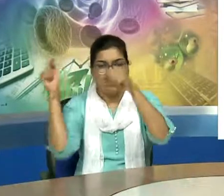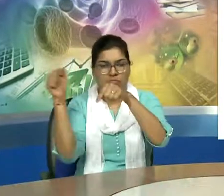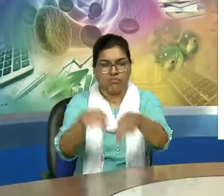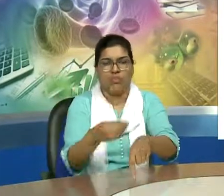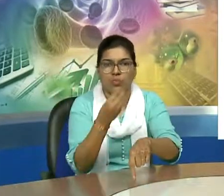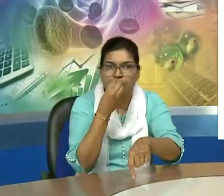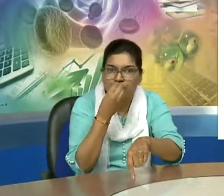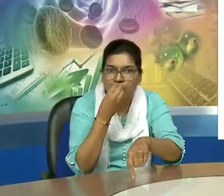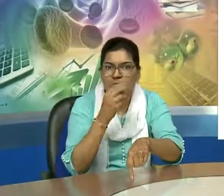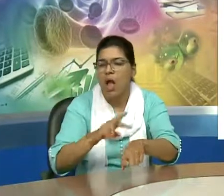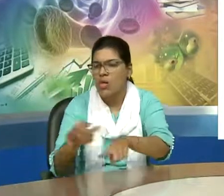methods has been